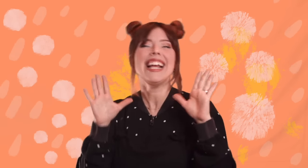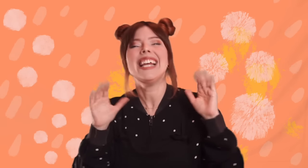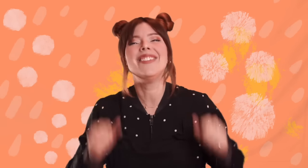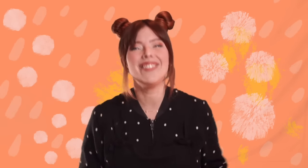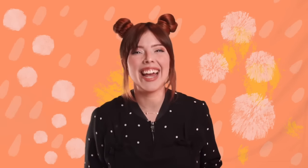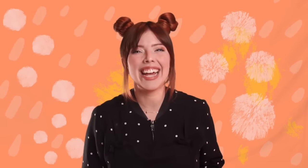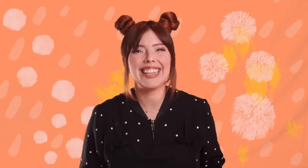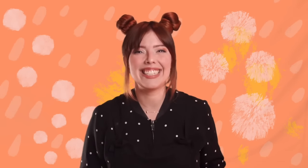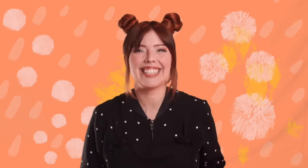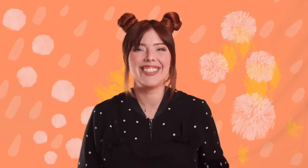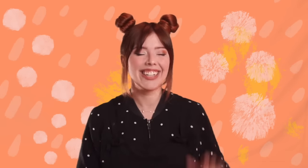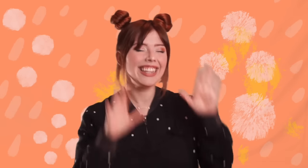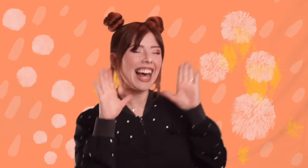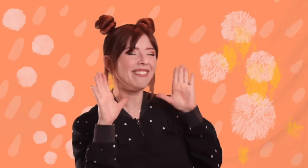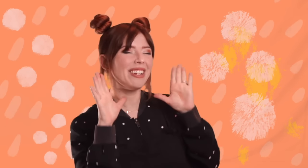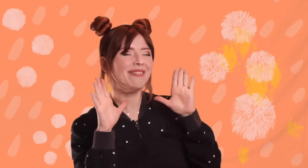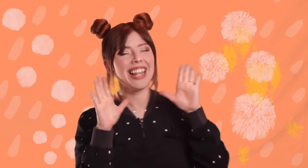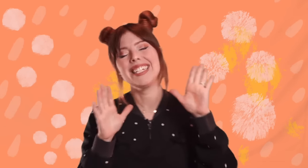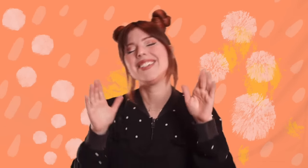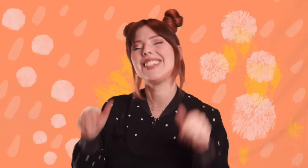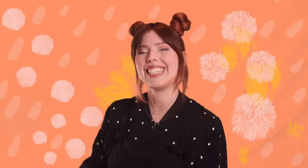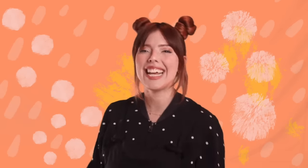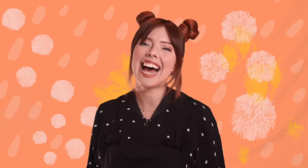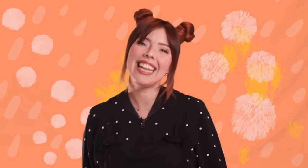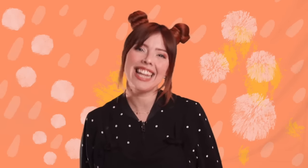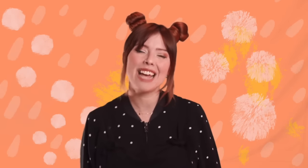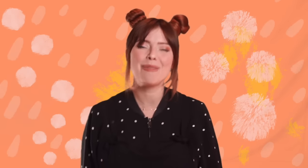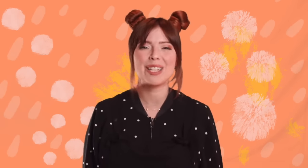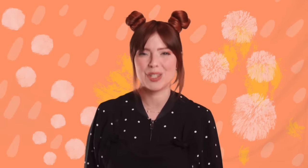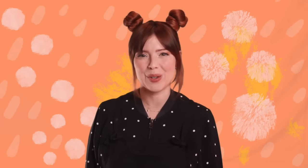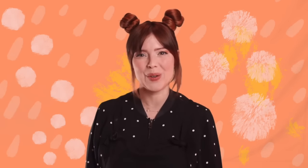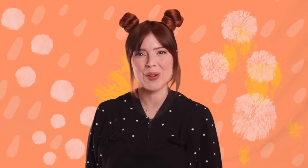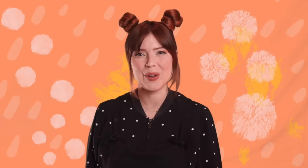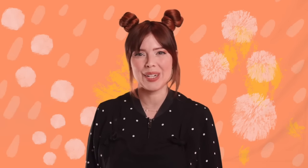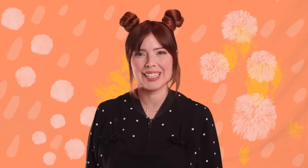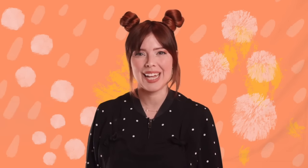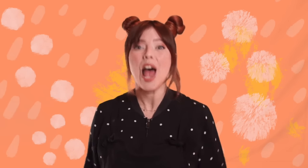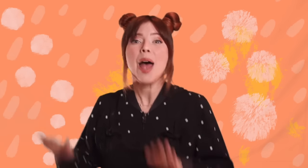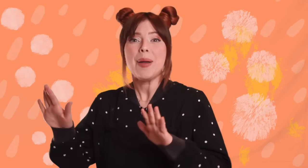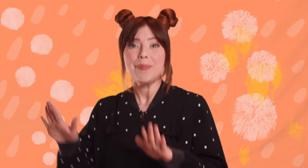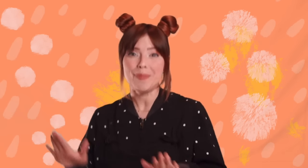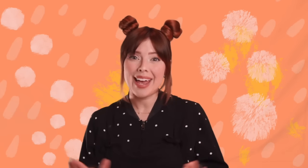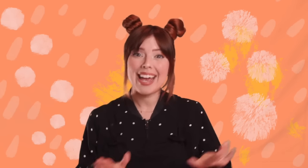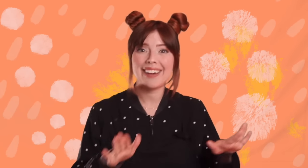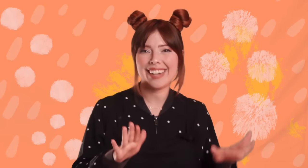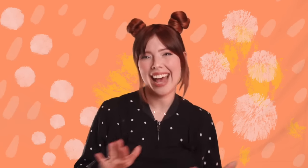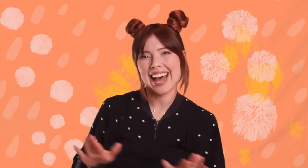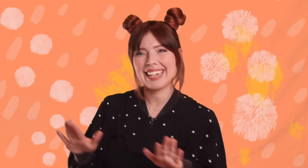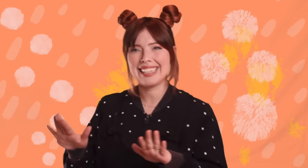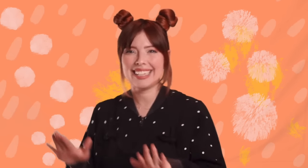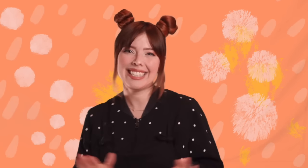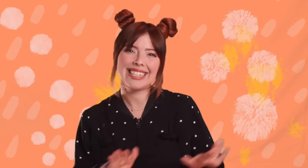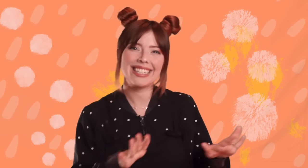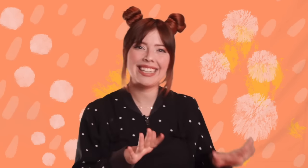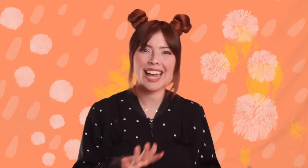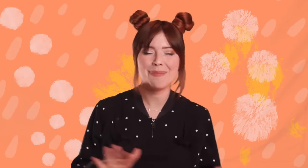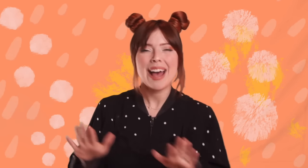It made the children laugh and play to see a lamb at school. Mary had a little lamb,